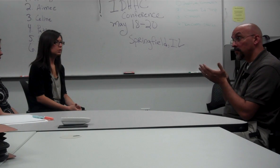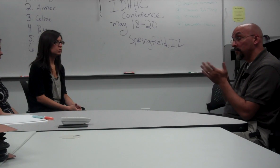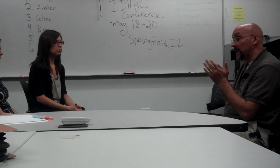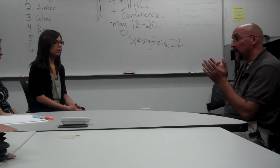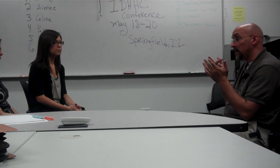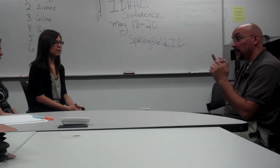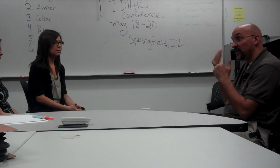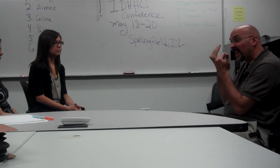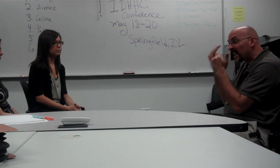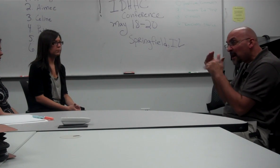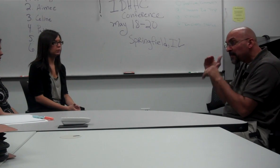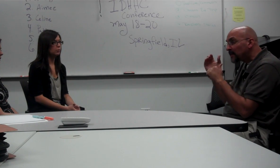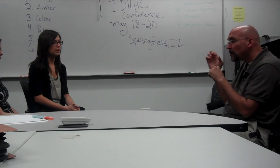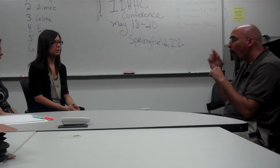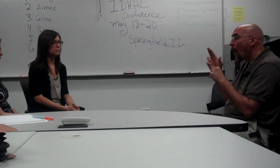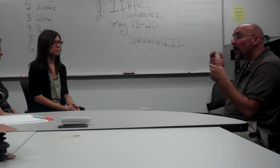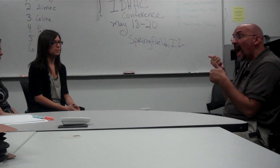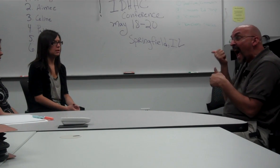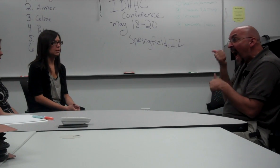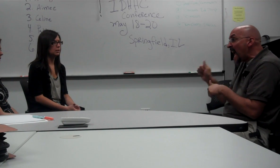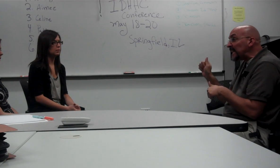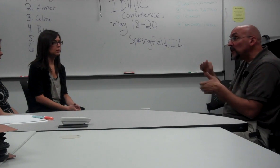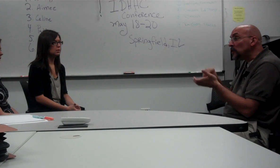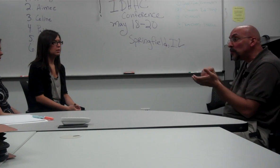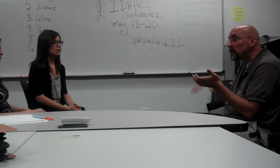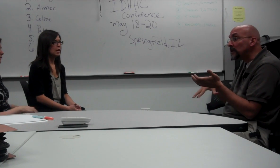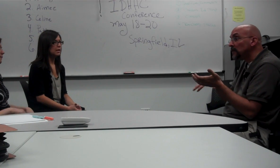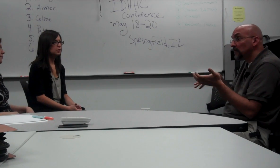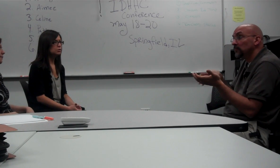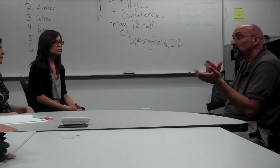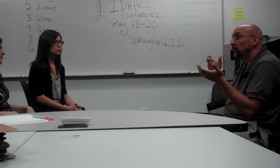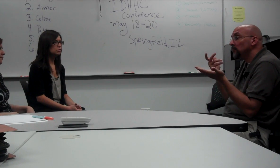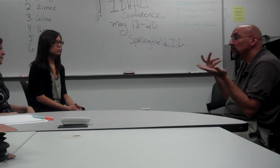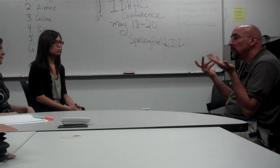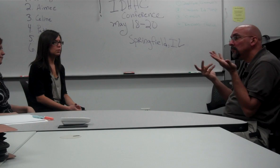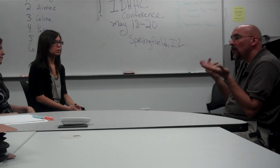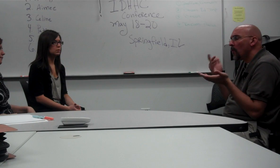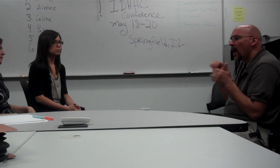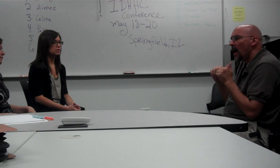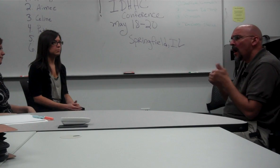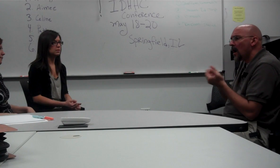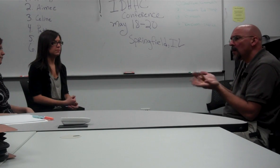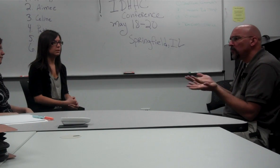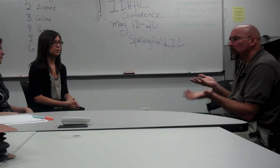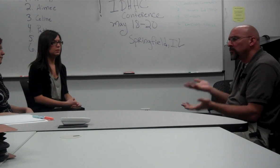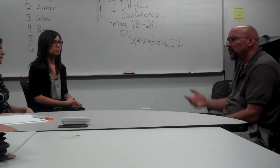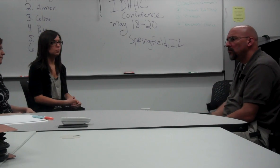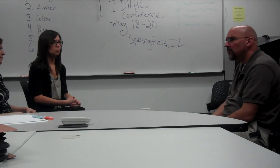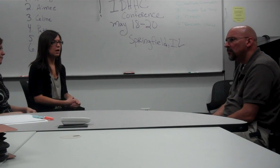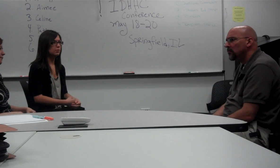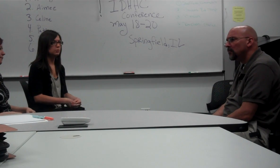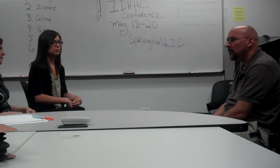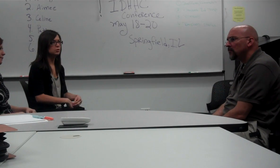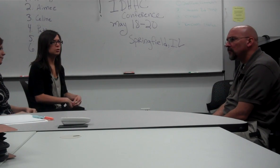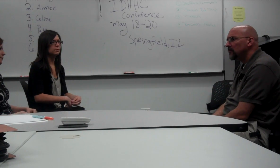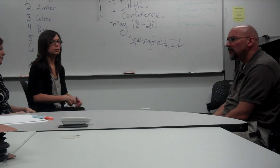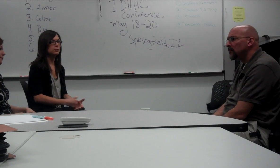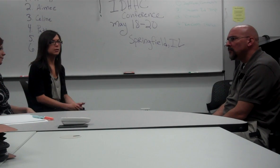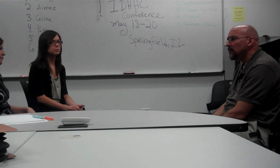So you offer that for low-income, meaning any students, or specifically, how do you determine a low-income